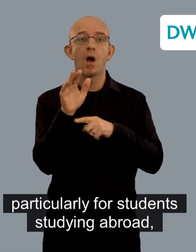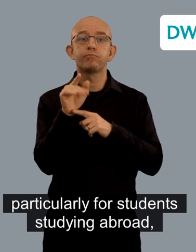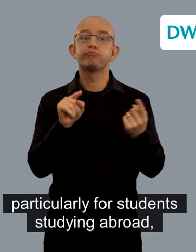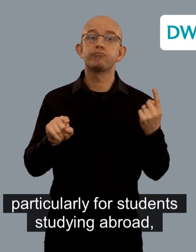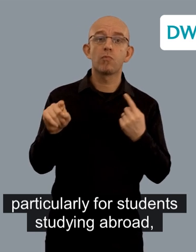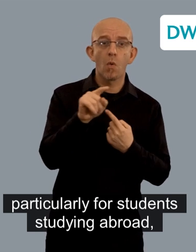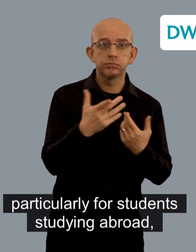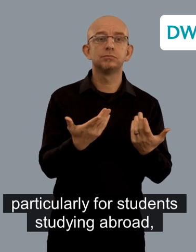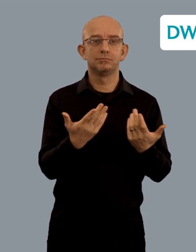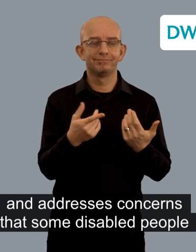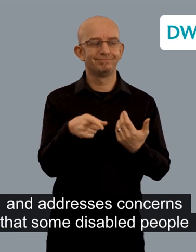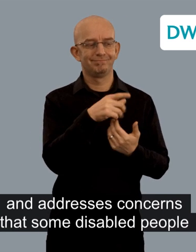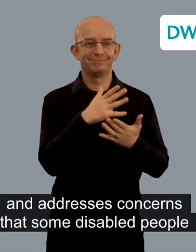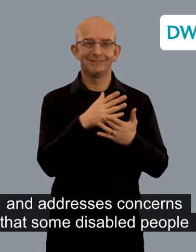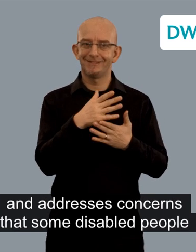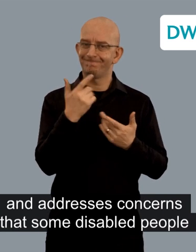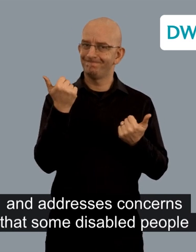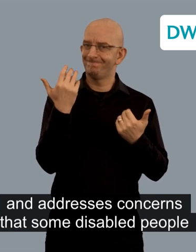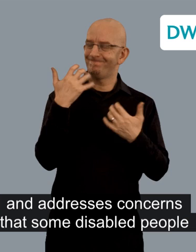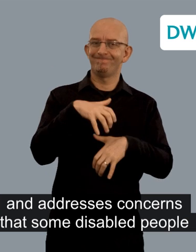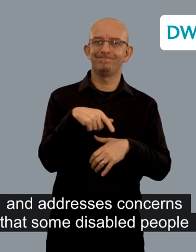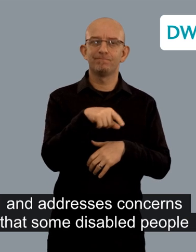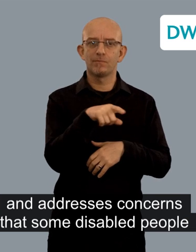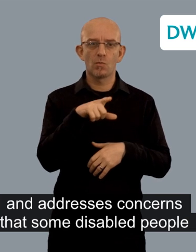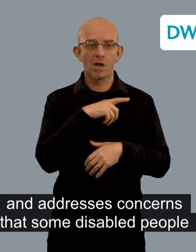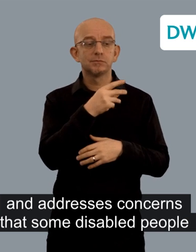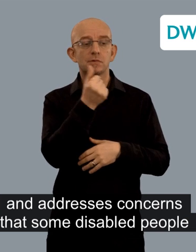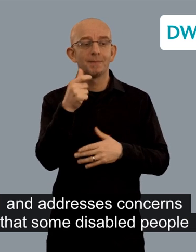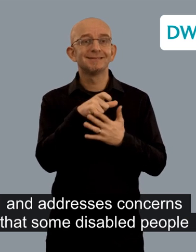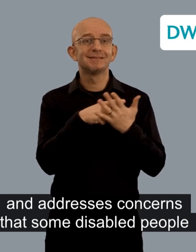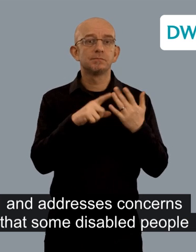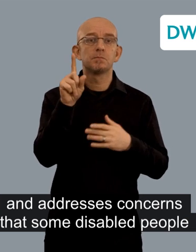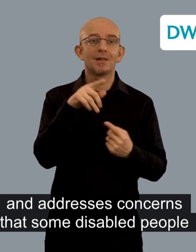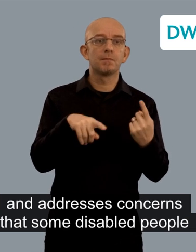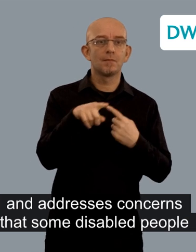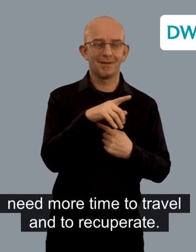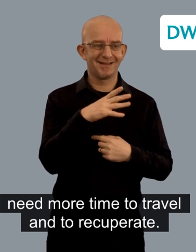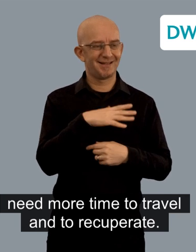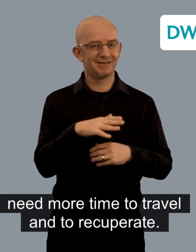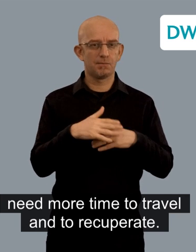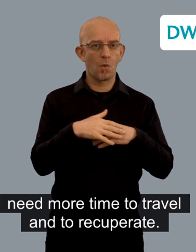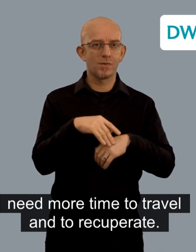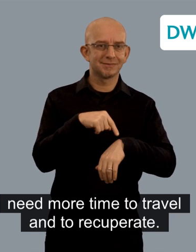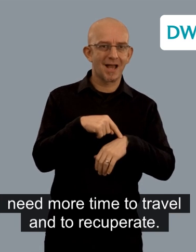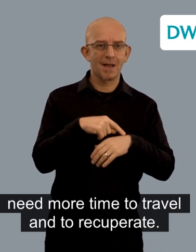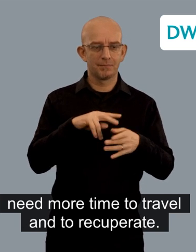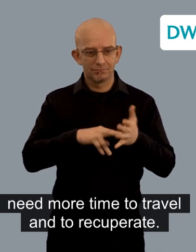and addresses concerns that some disabled people need more time to travel and